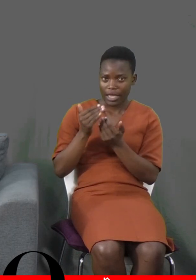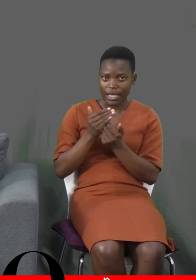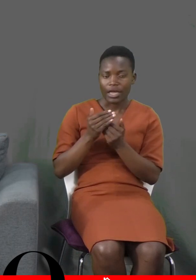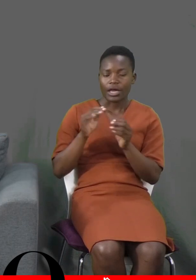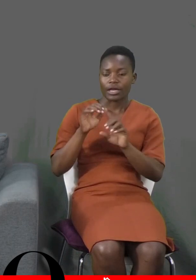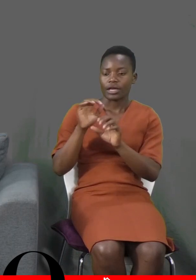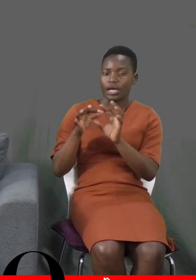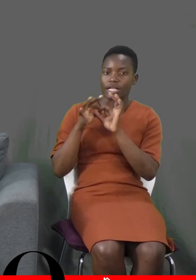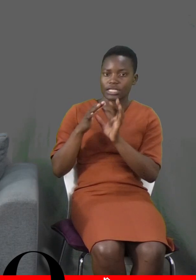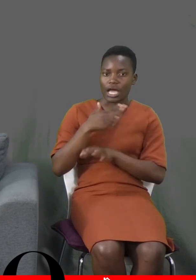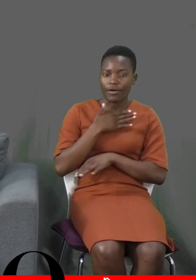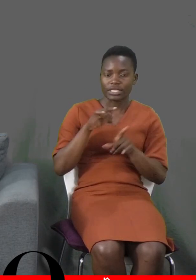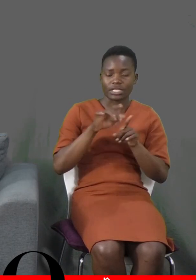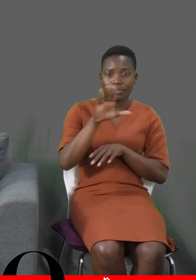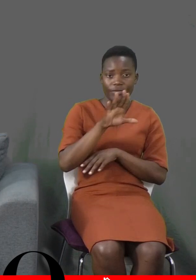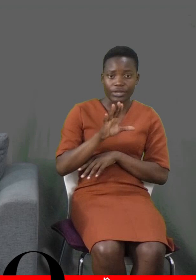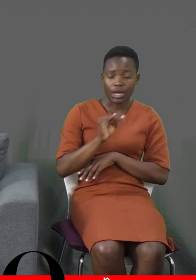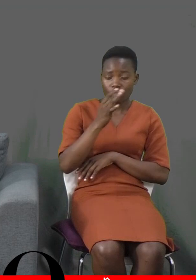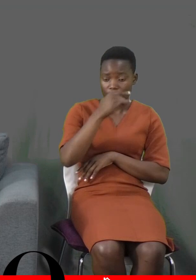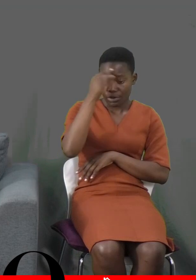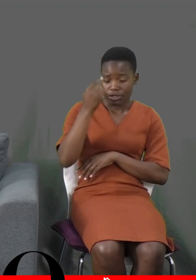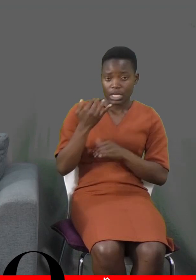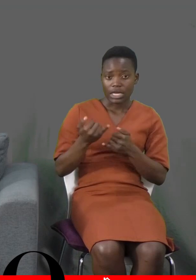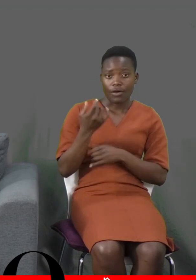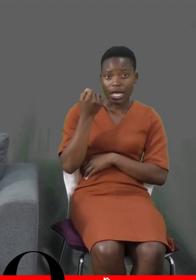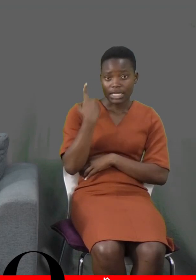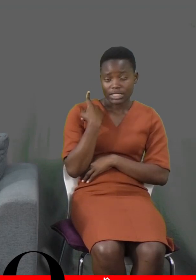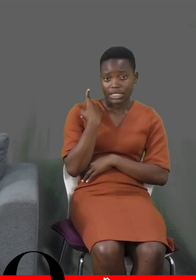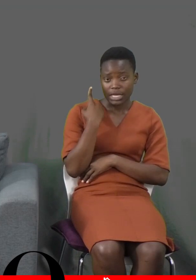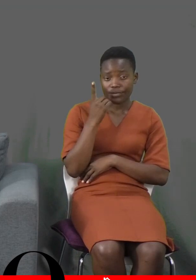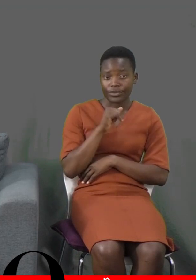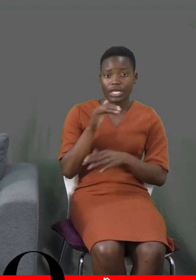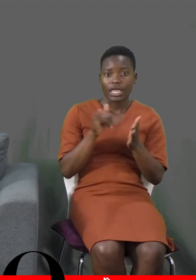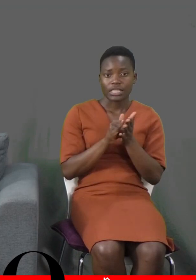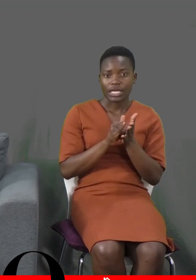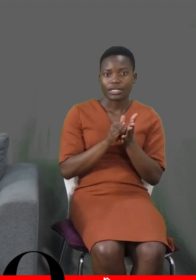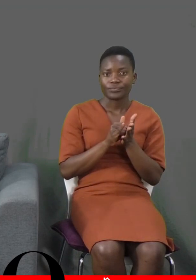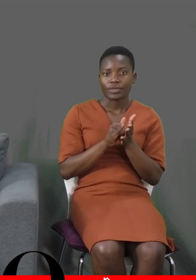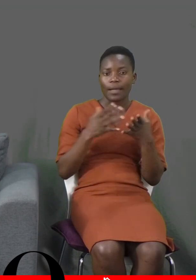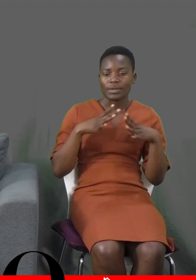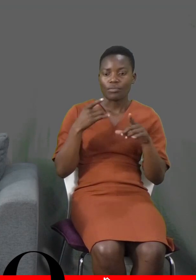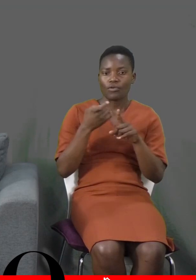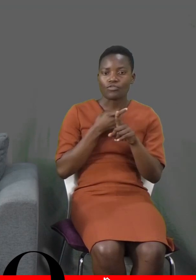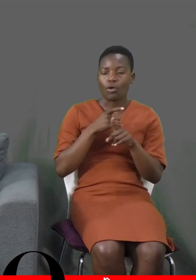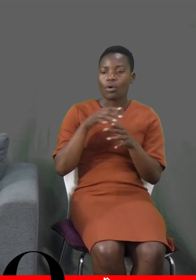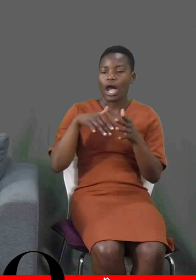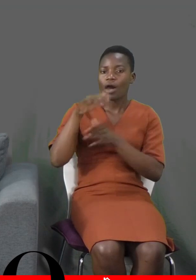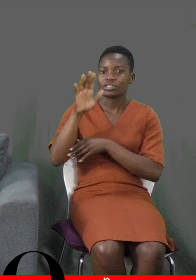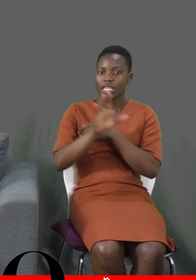as Africans, because right now we understand that the Westerners, watu wa Mayolo, they want